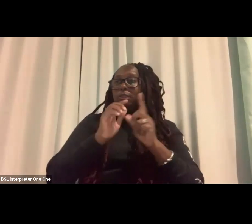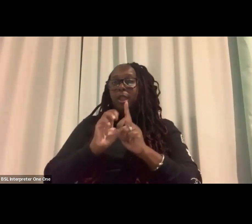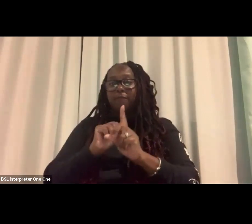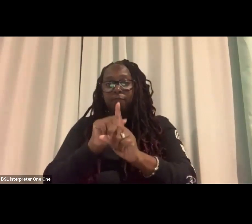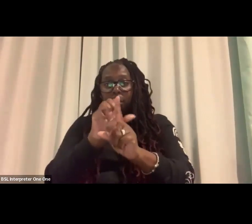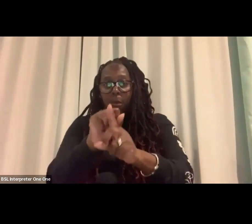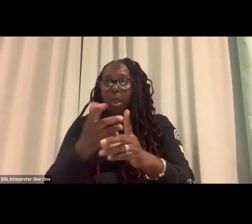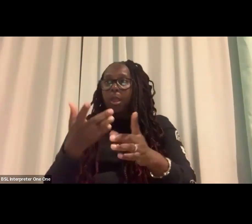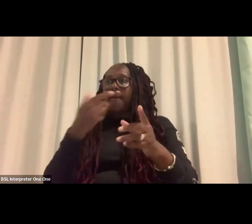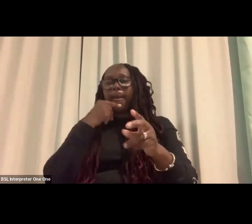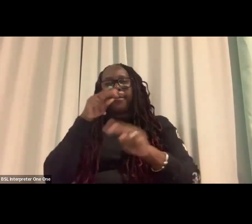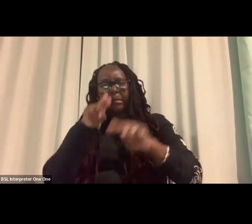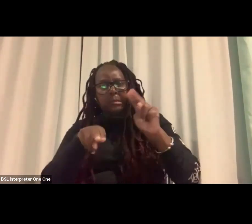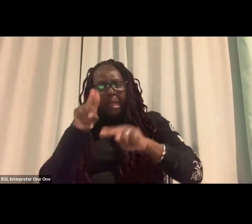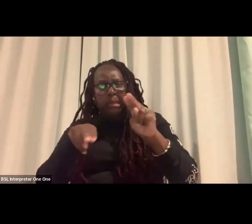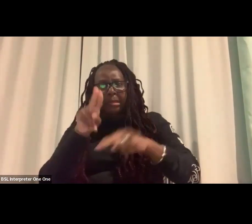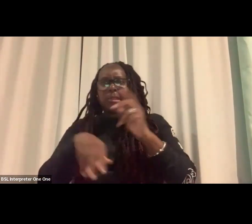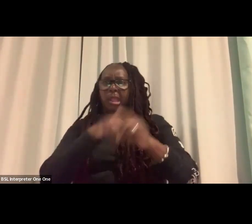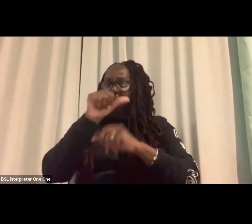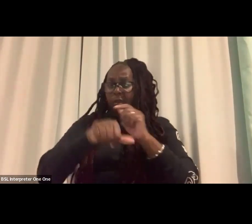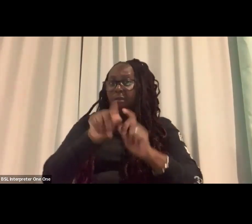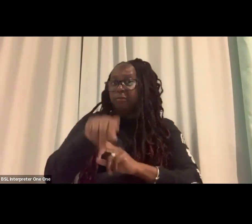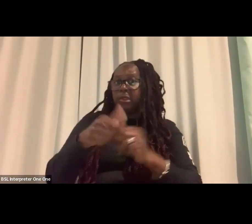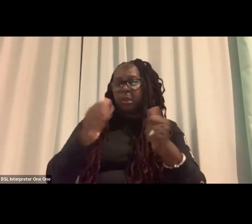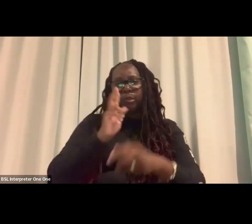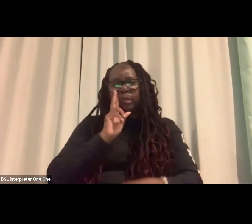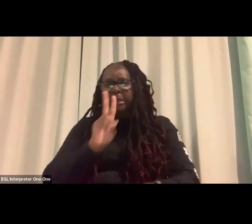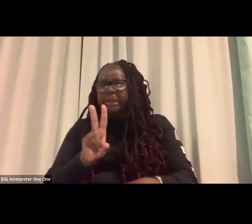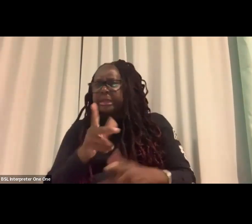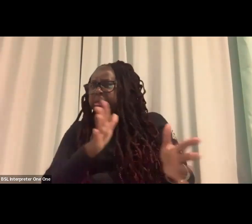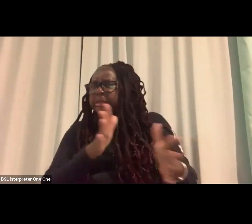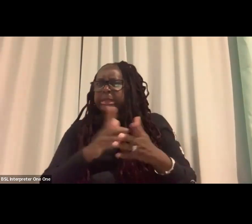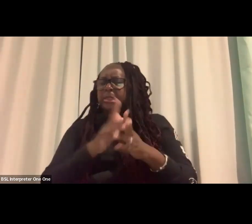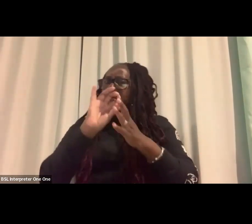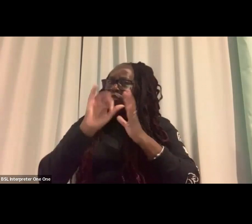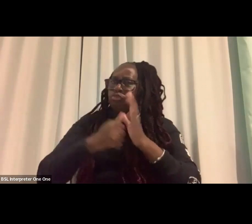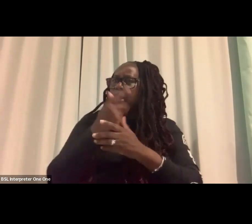and evaluating them afterwards to see whether the project is